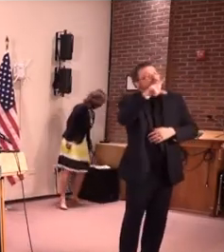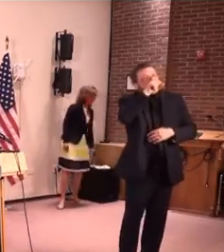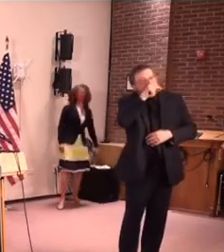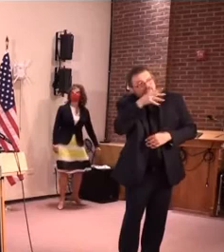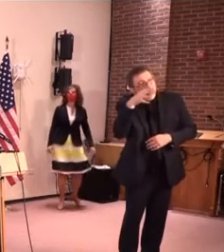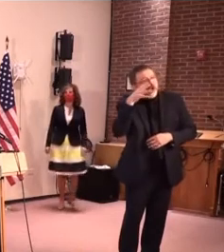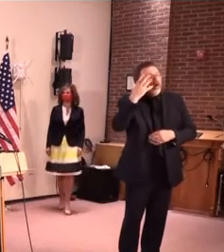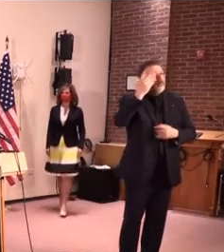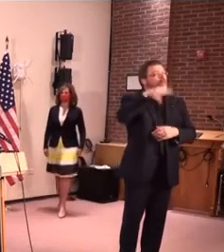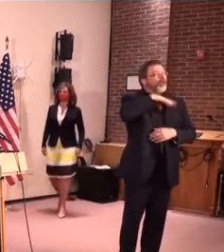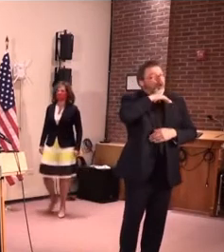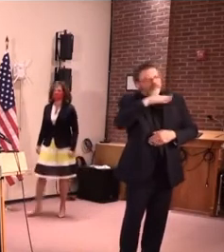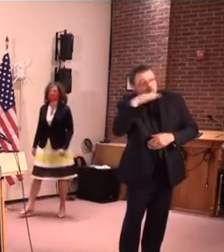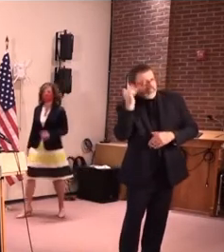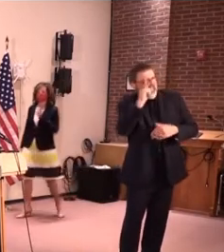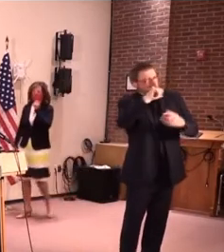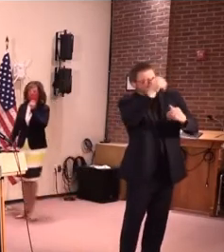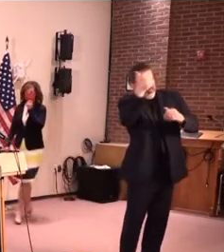Yeah, so thank you for the question.